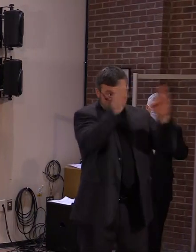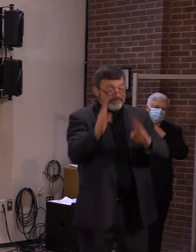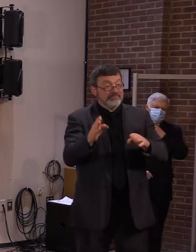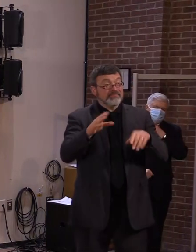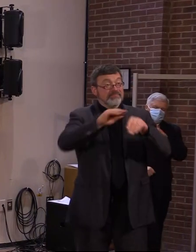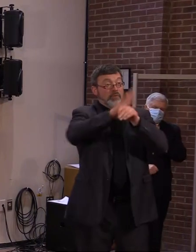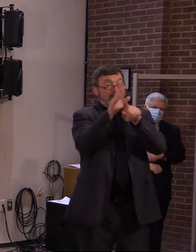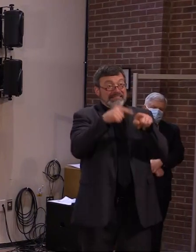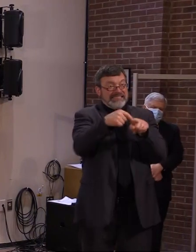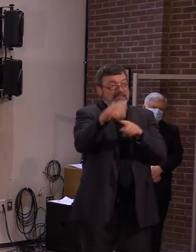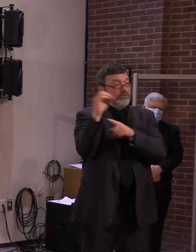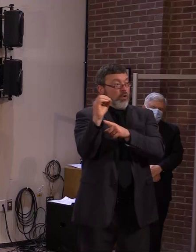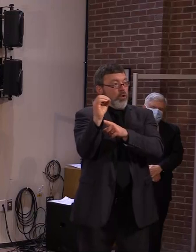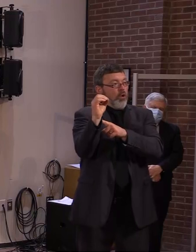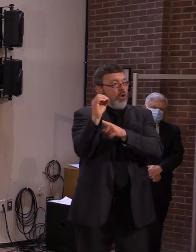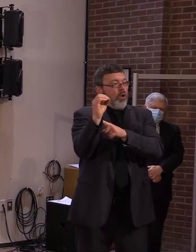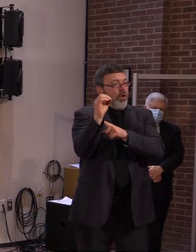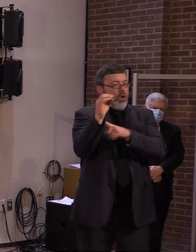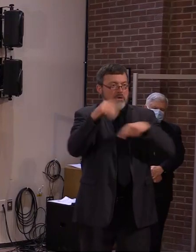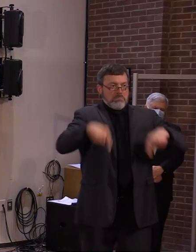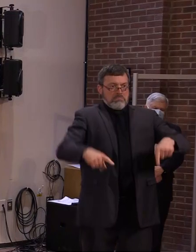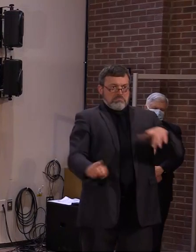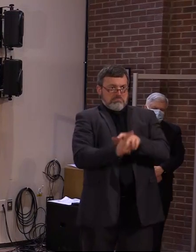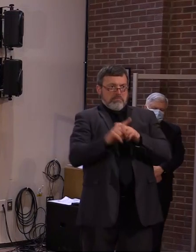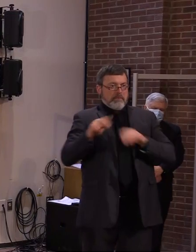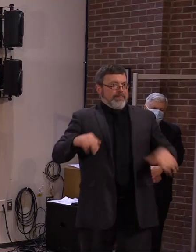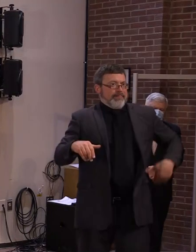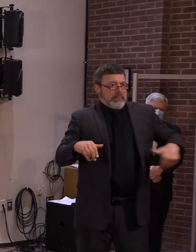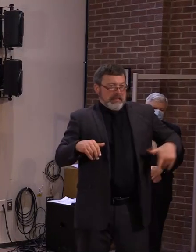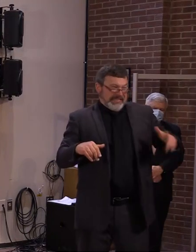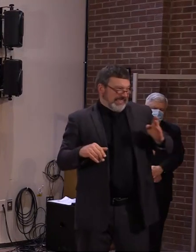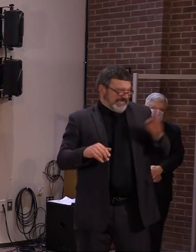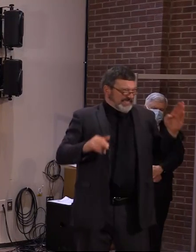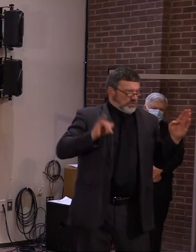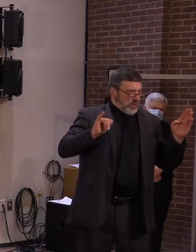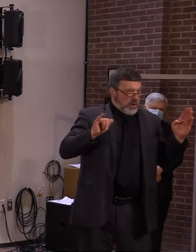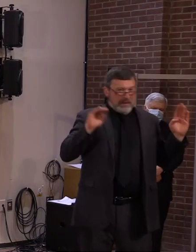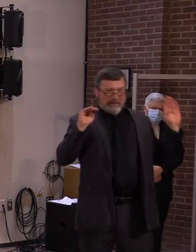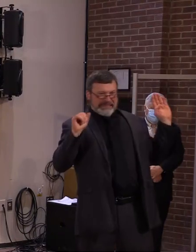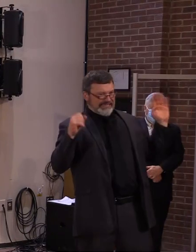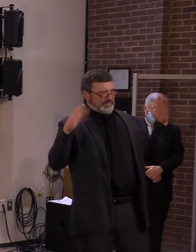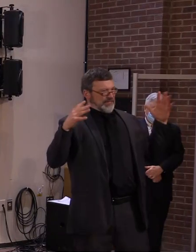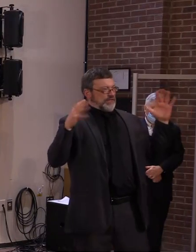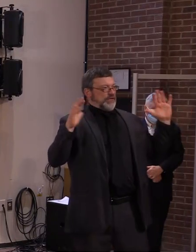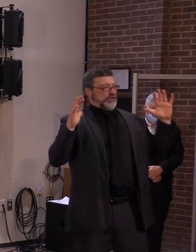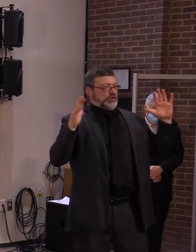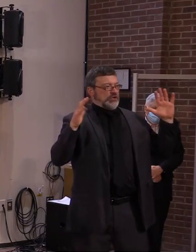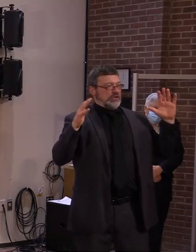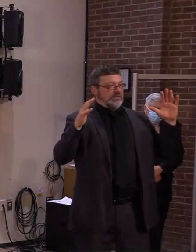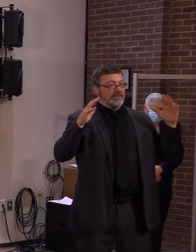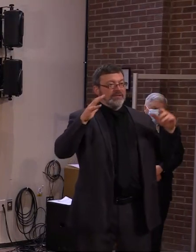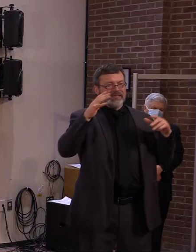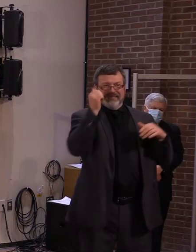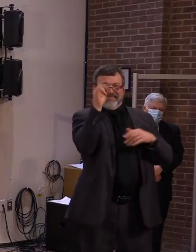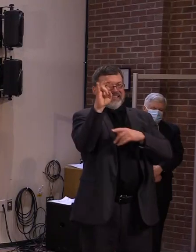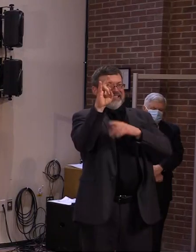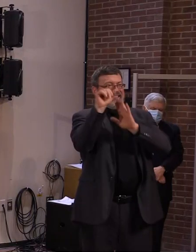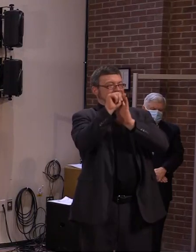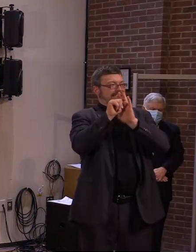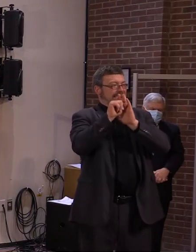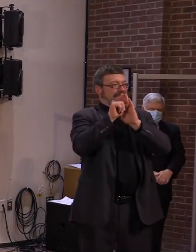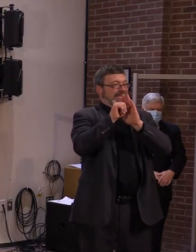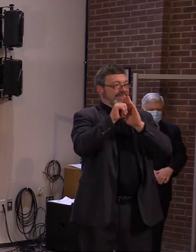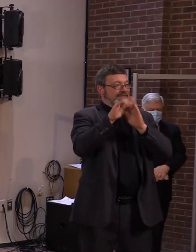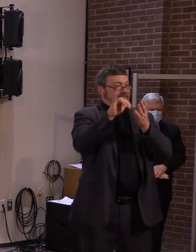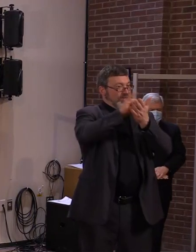been detected here in Vermont, but it has been found in at least 17 states now, including New York and